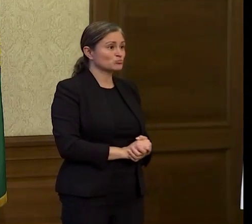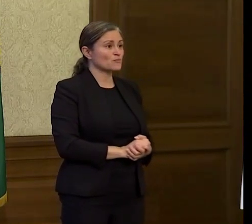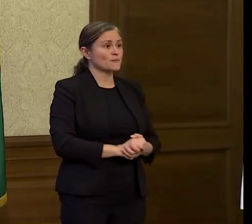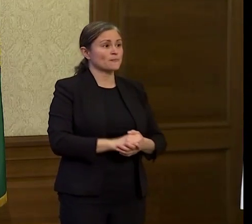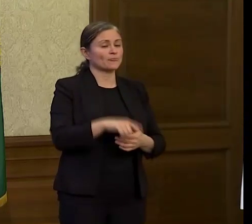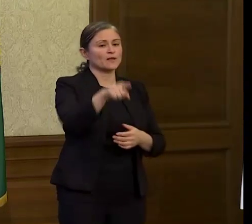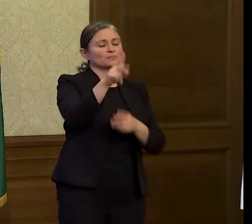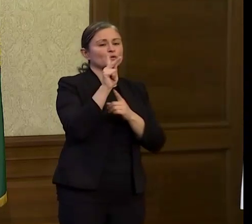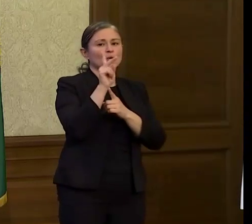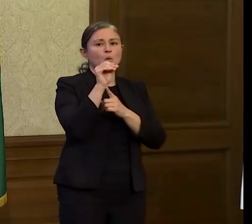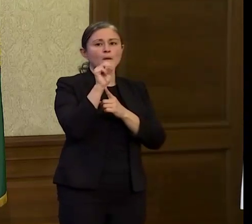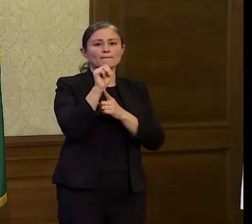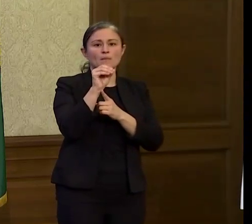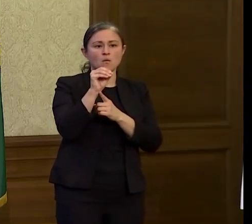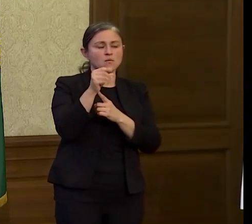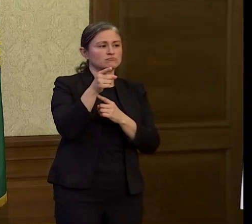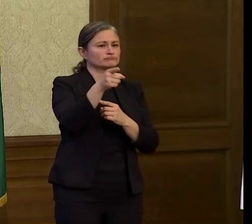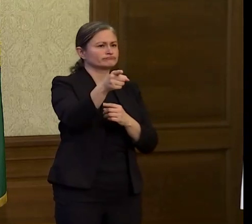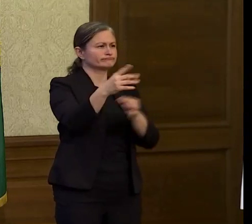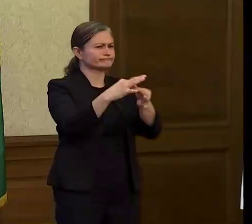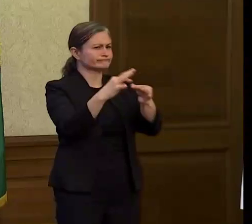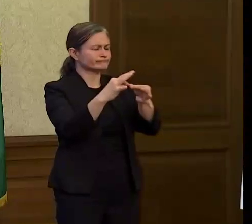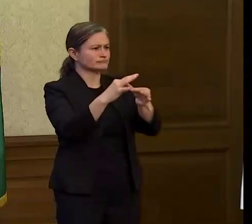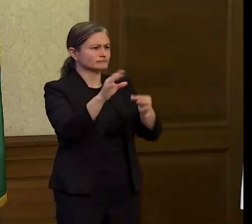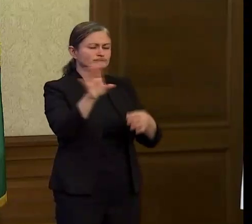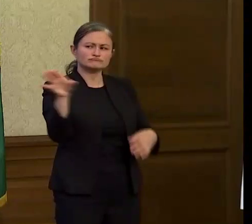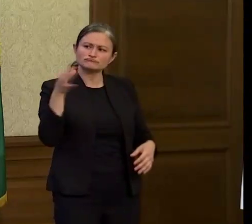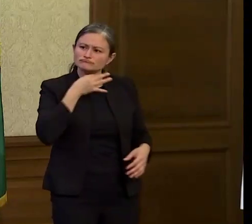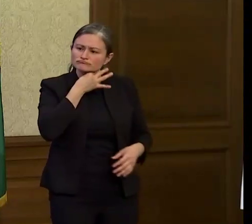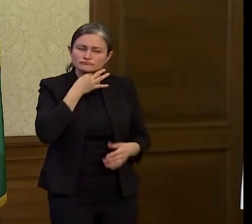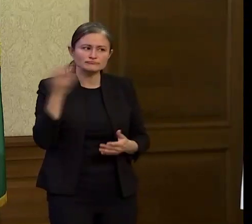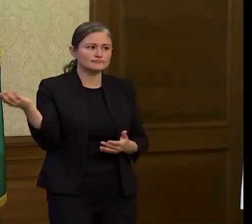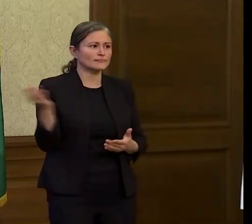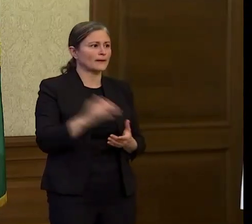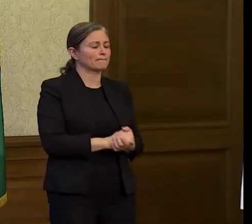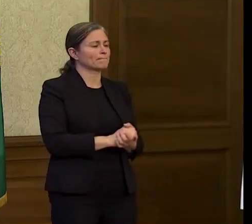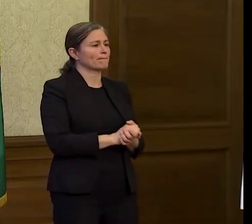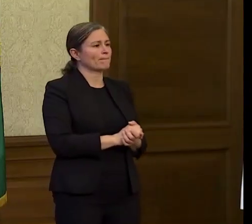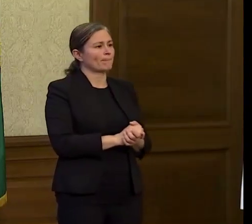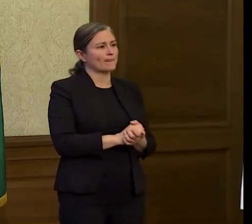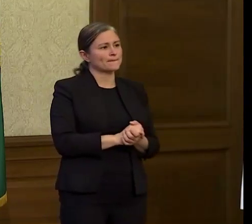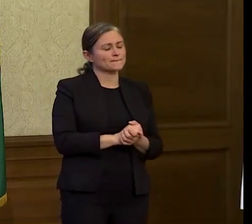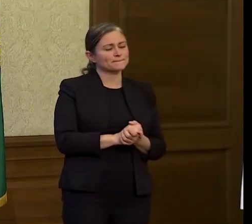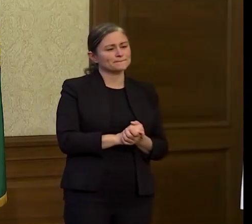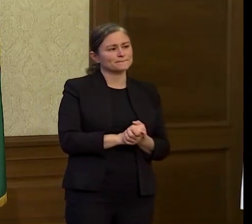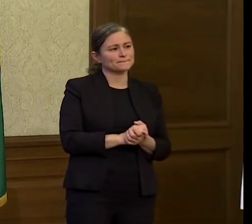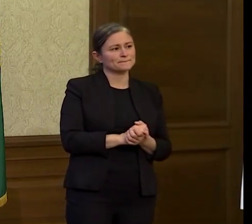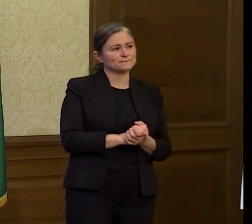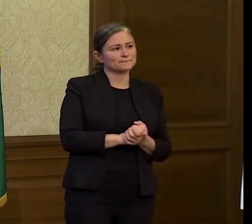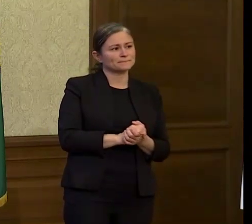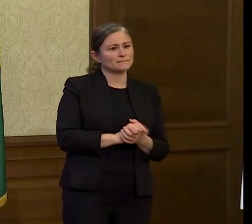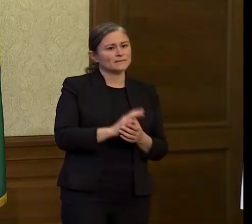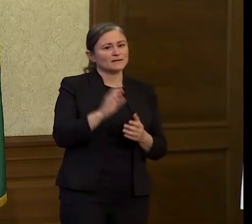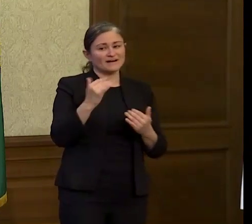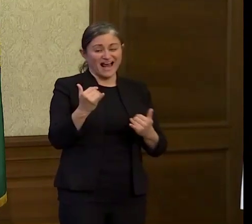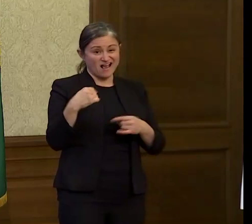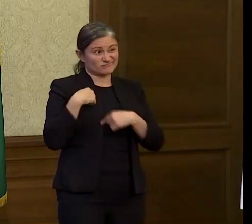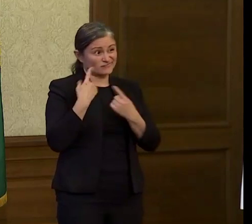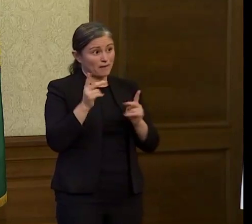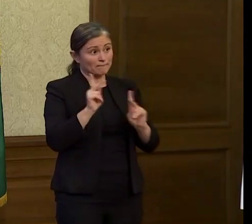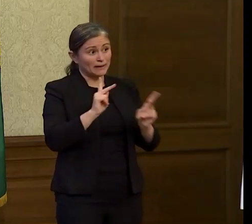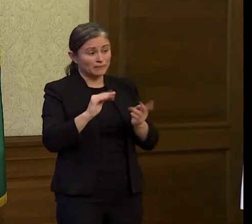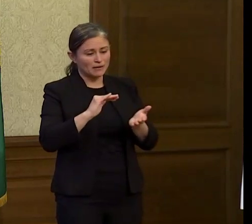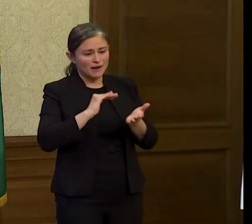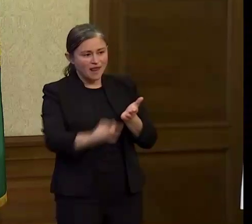going back to work pretty soon, and then another thing as far as guidance for businesses such as gun shops,